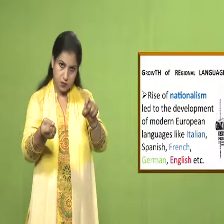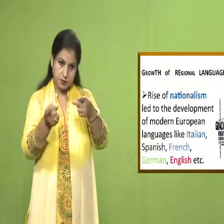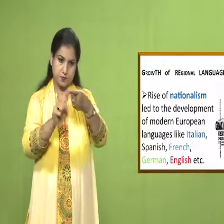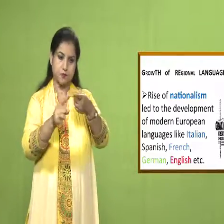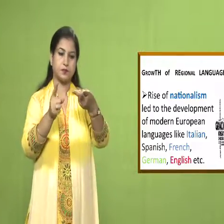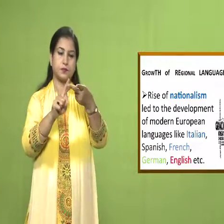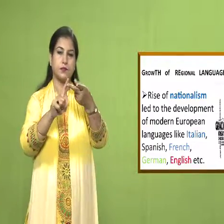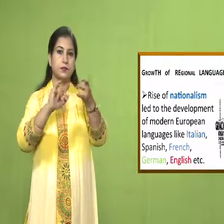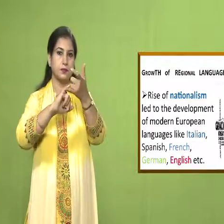Spanish,